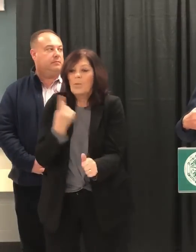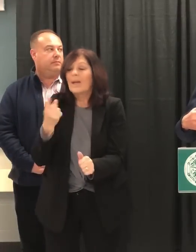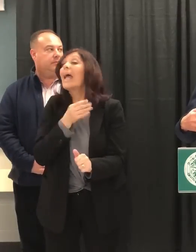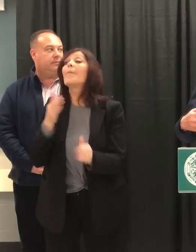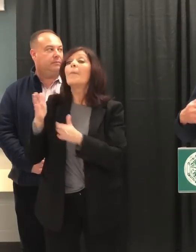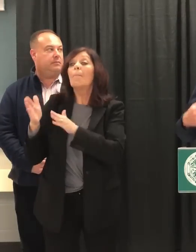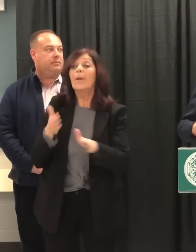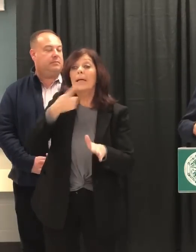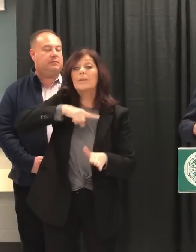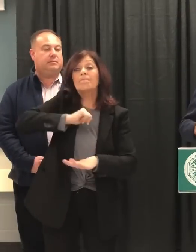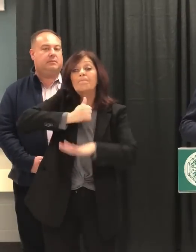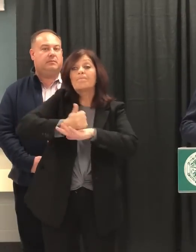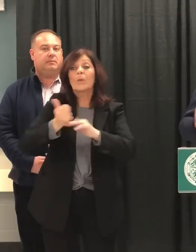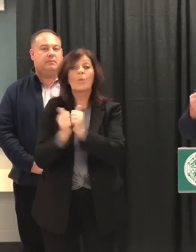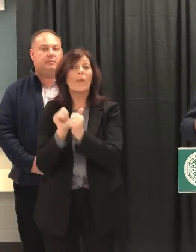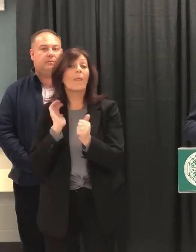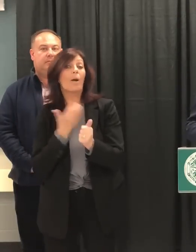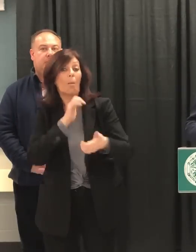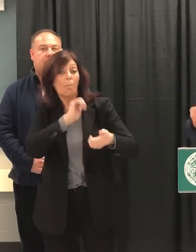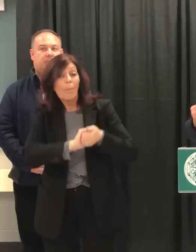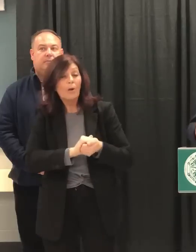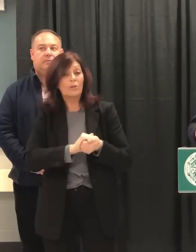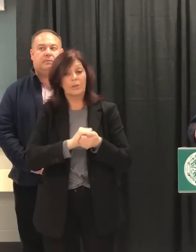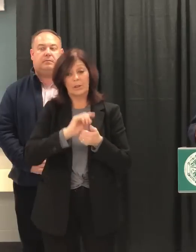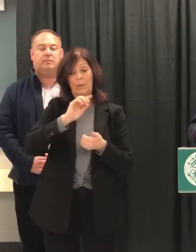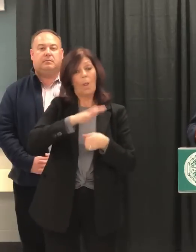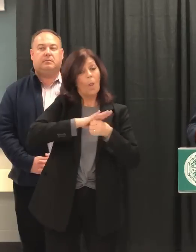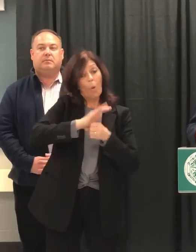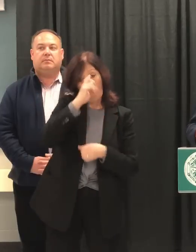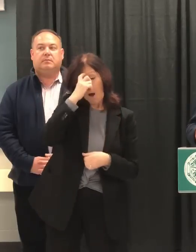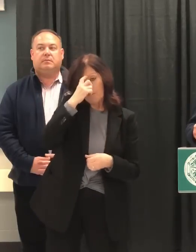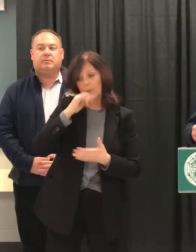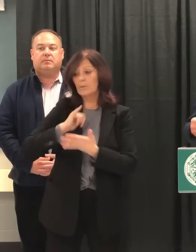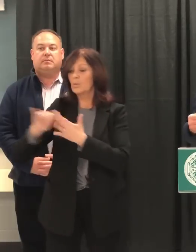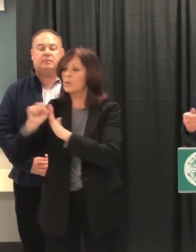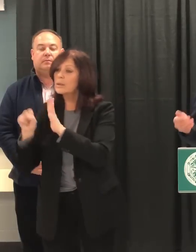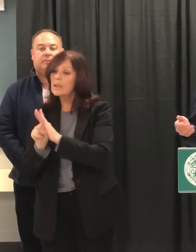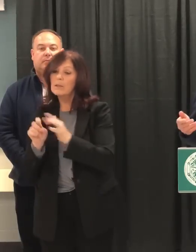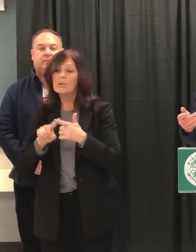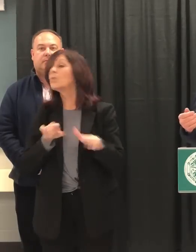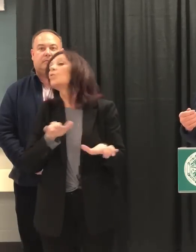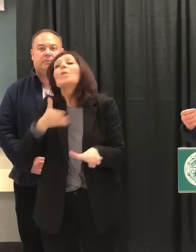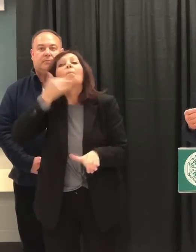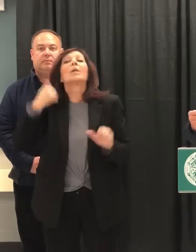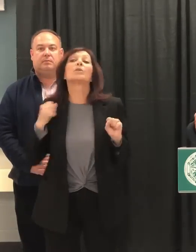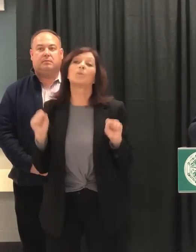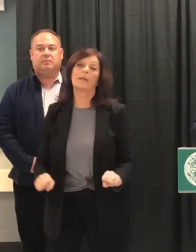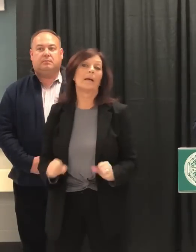put in place with our partners in local government and New York State to try to do the best that we could.